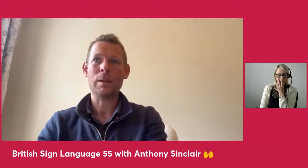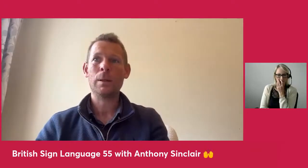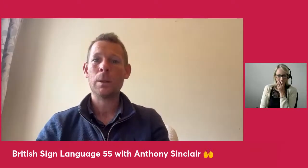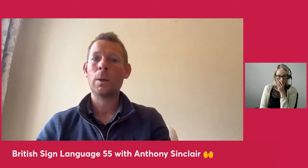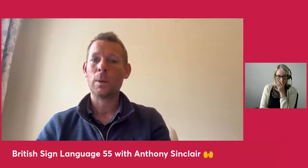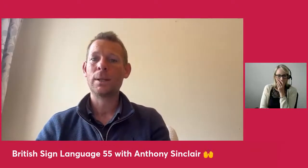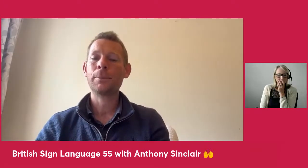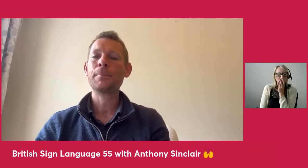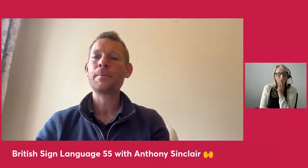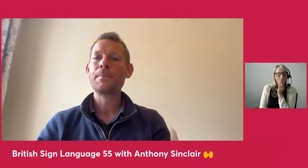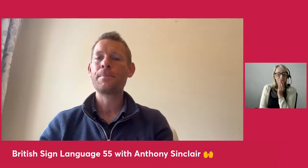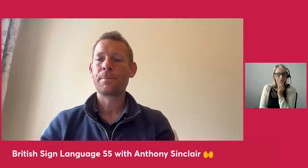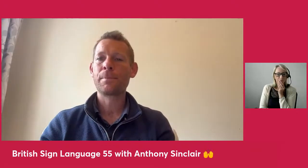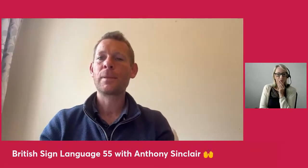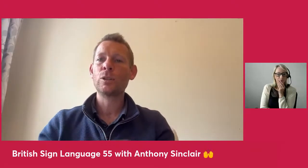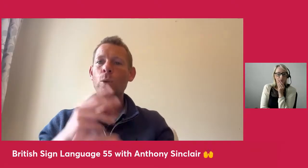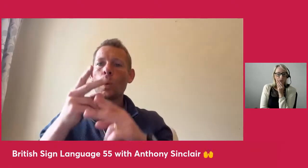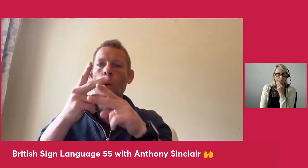today.